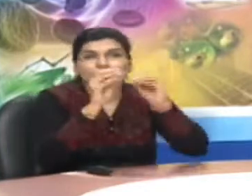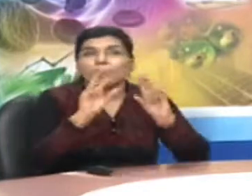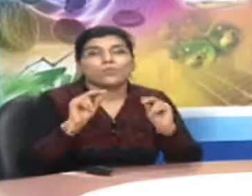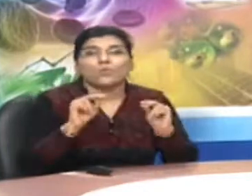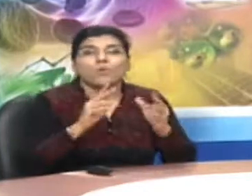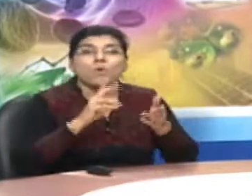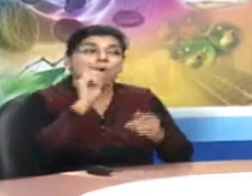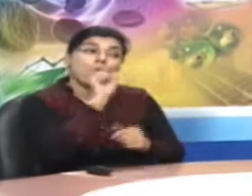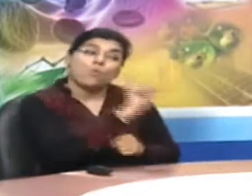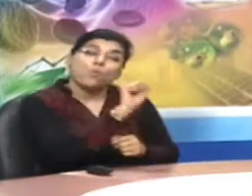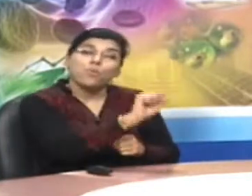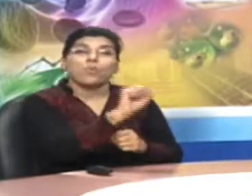also